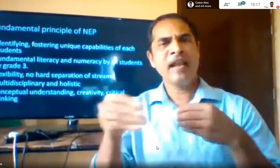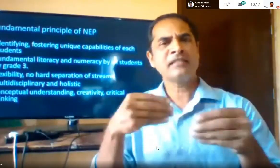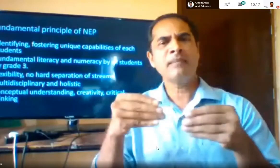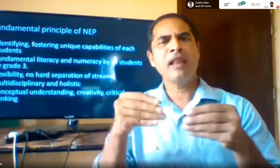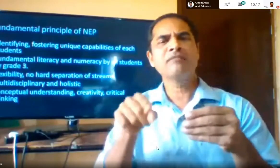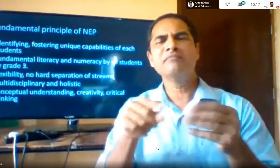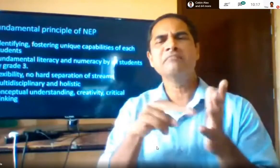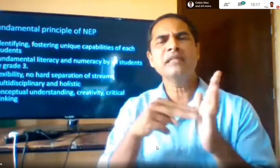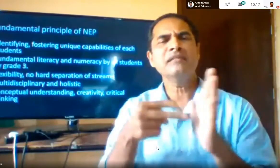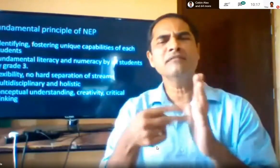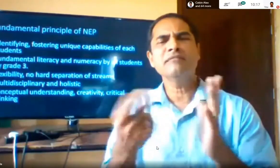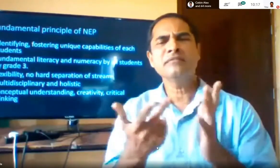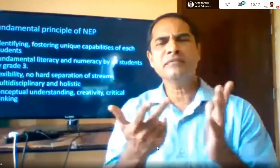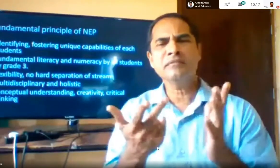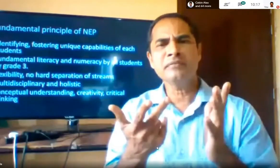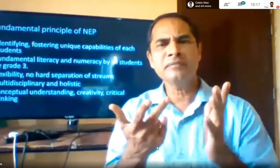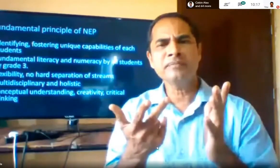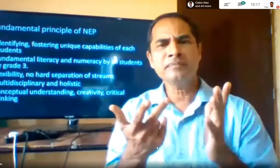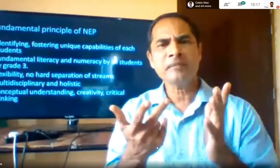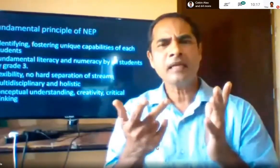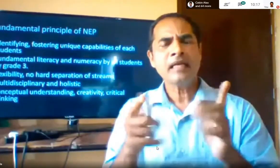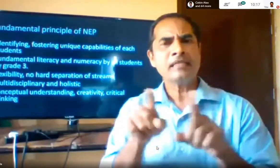flexibility. Flexibility, what does that mean?